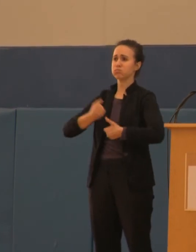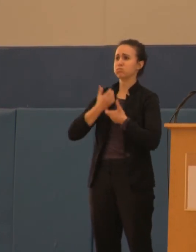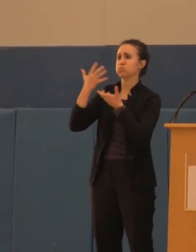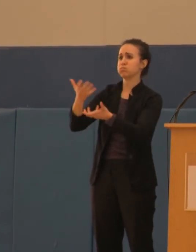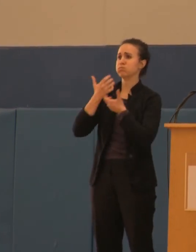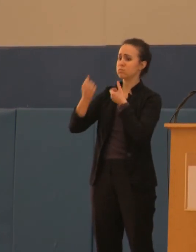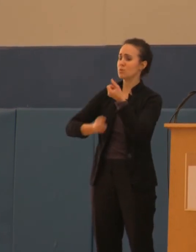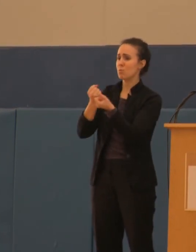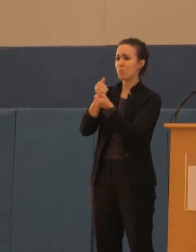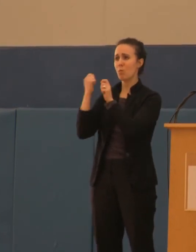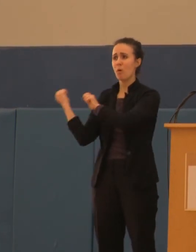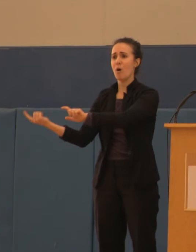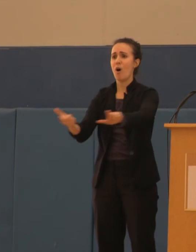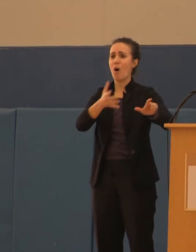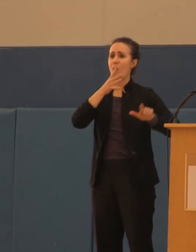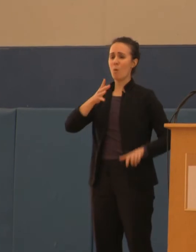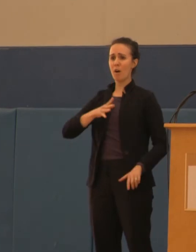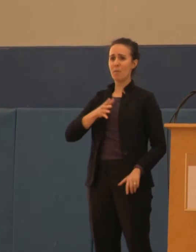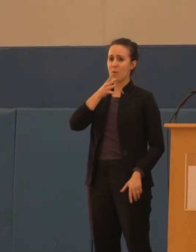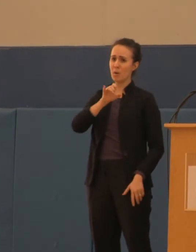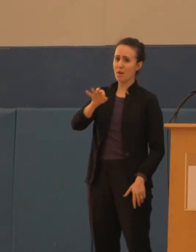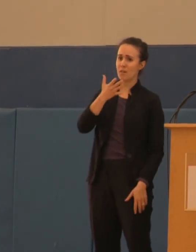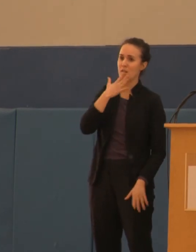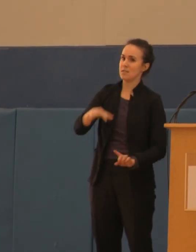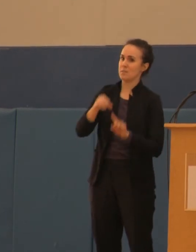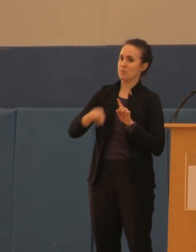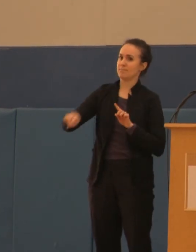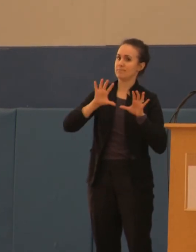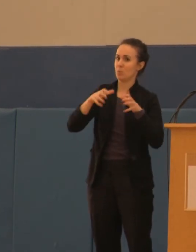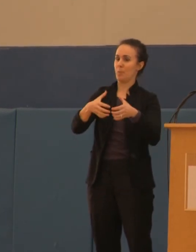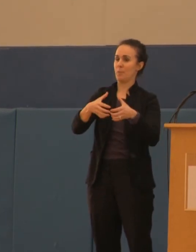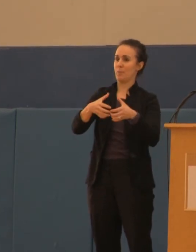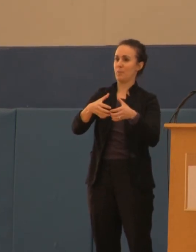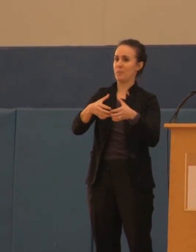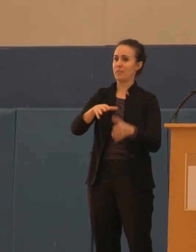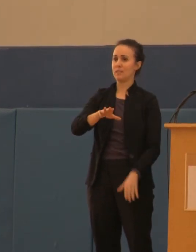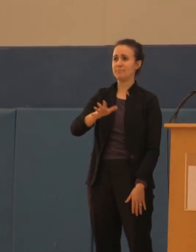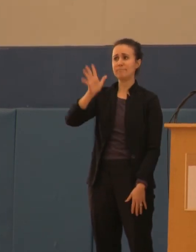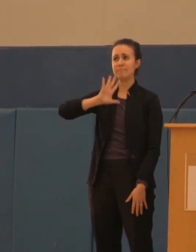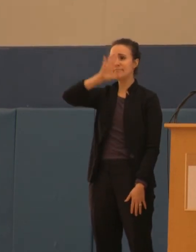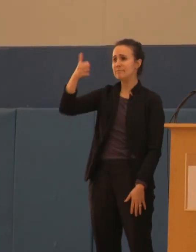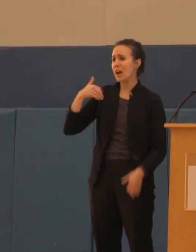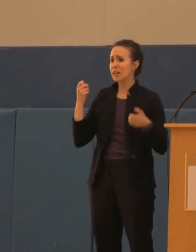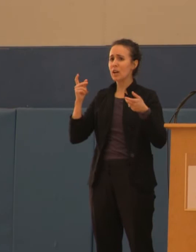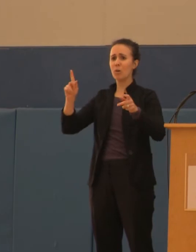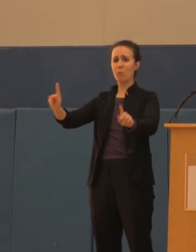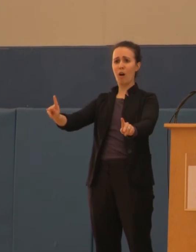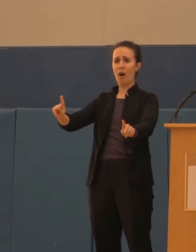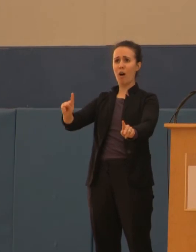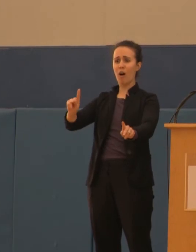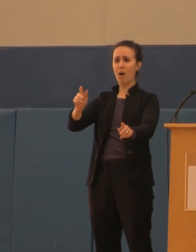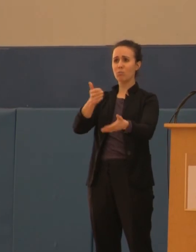those women, women of color too, especially, who would never have an opportunity to be in a